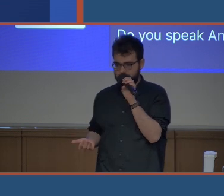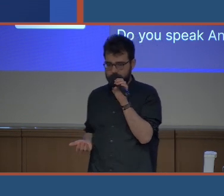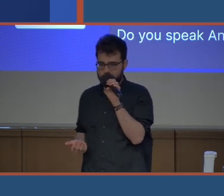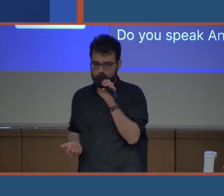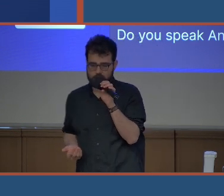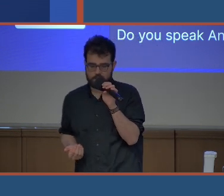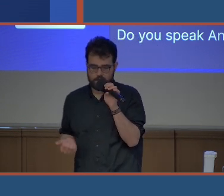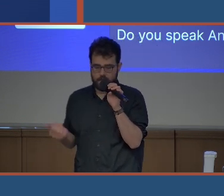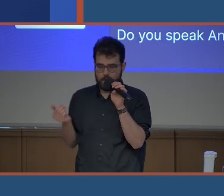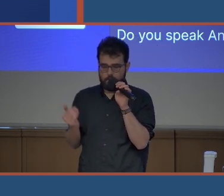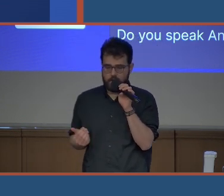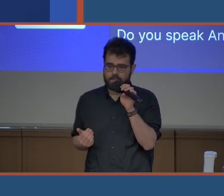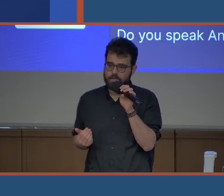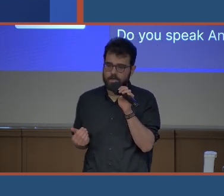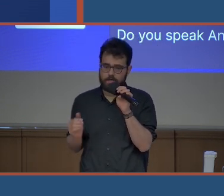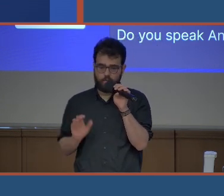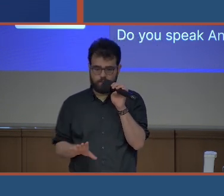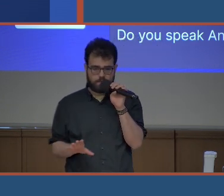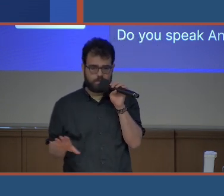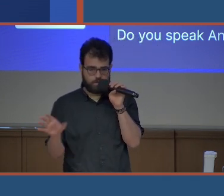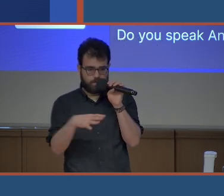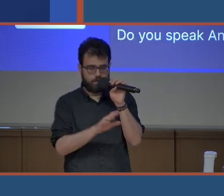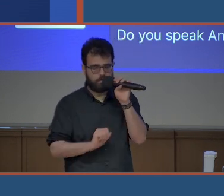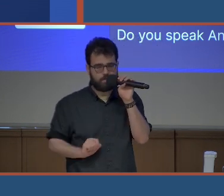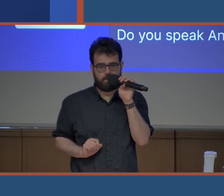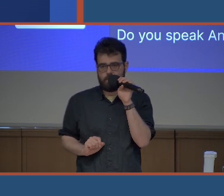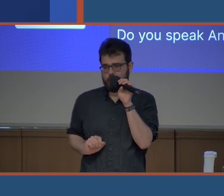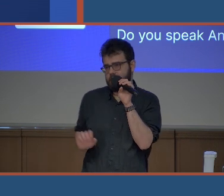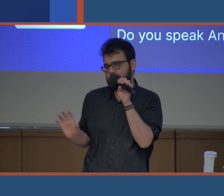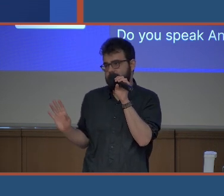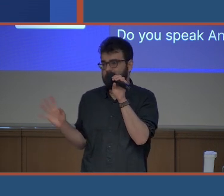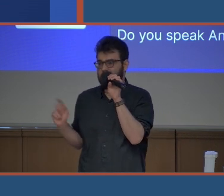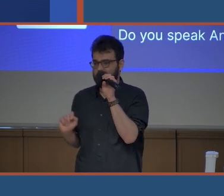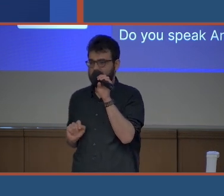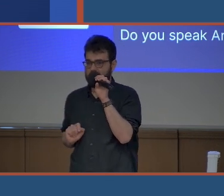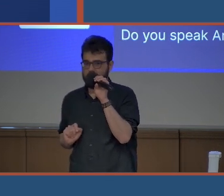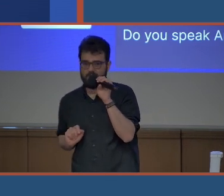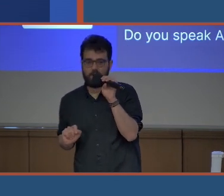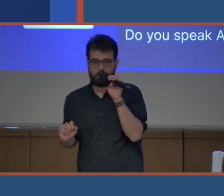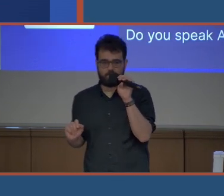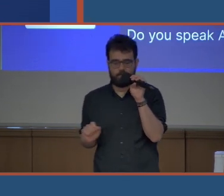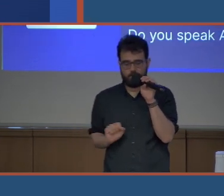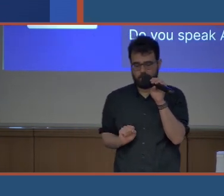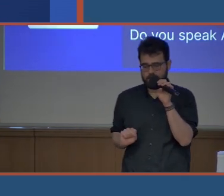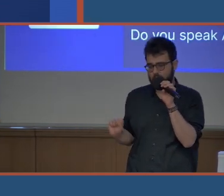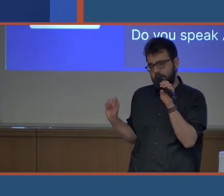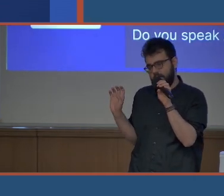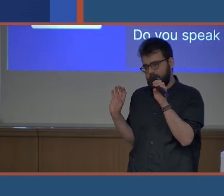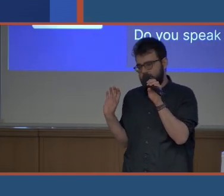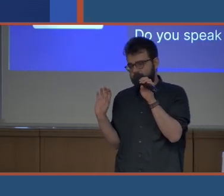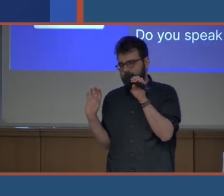use Warsaw signs. But in Łódź, so in another city that is about 2 hours away from